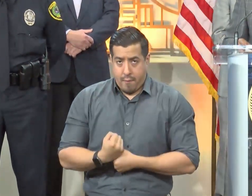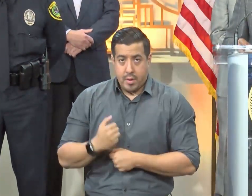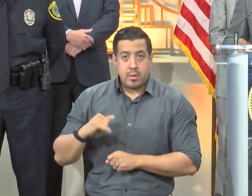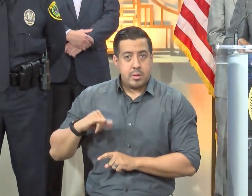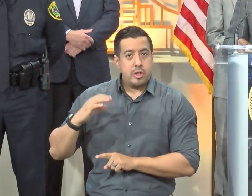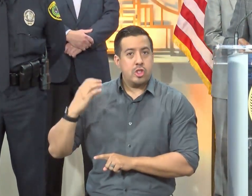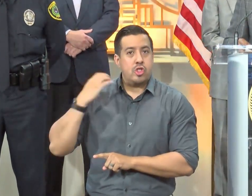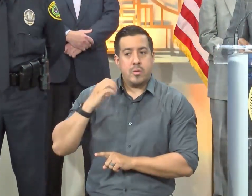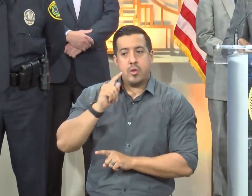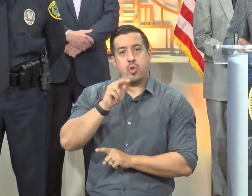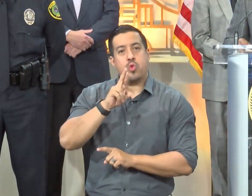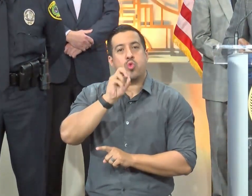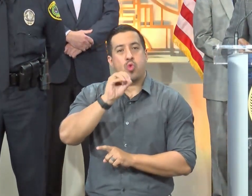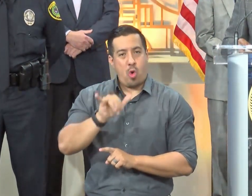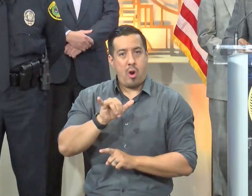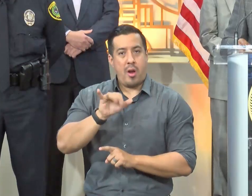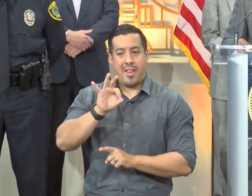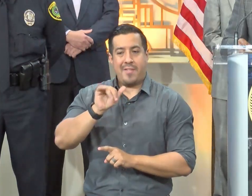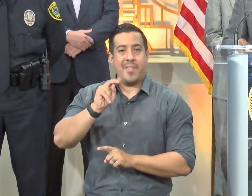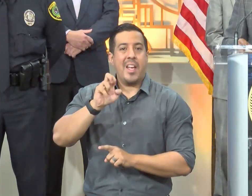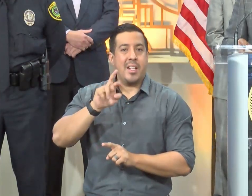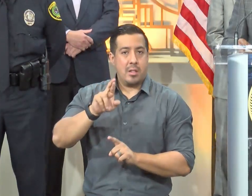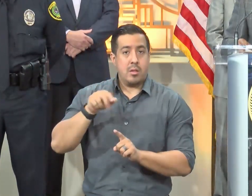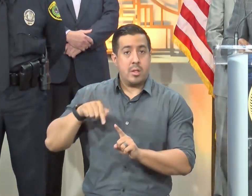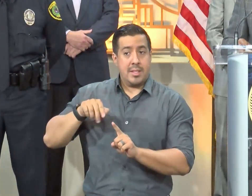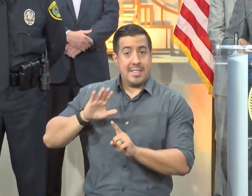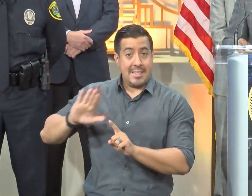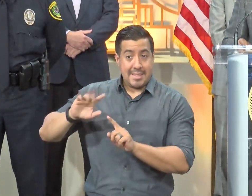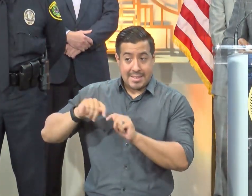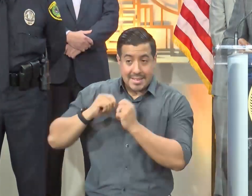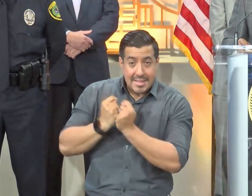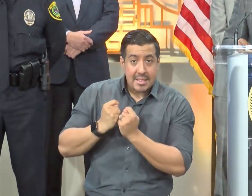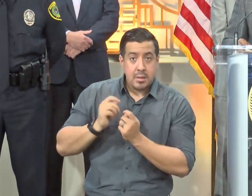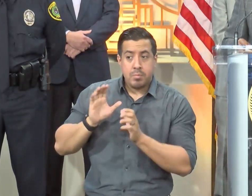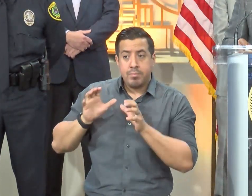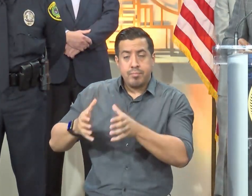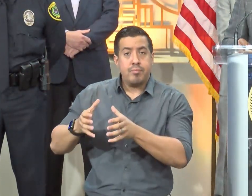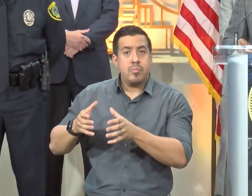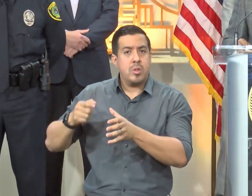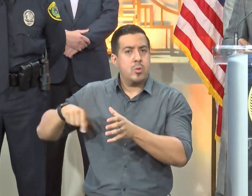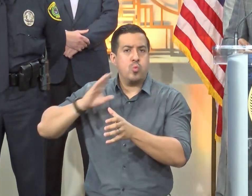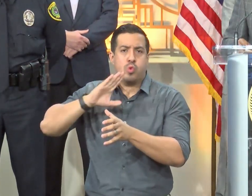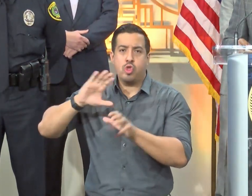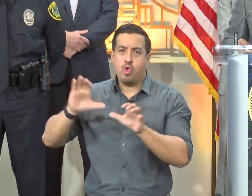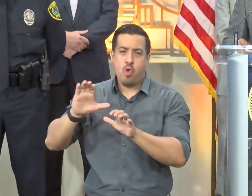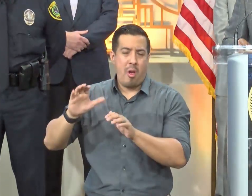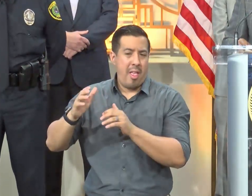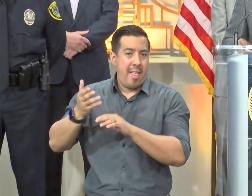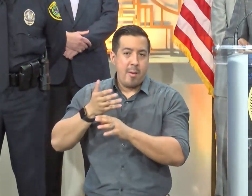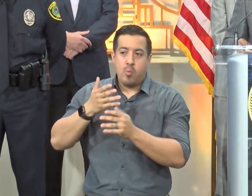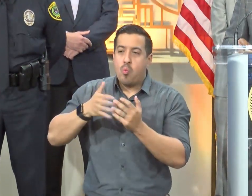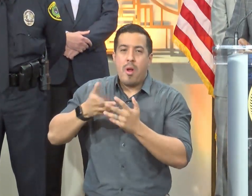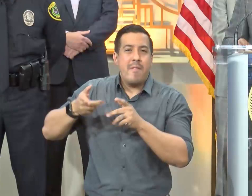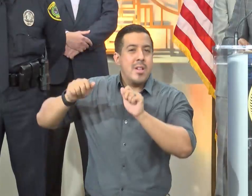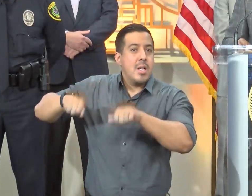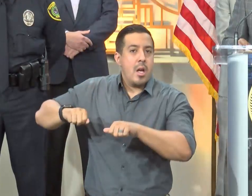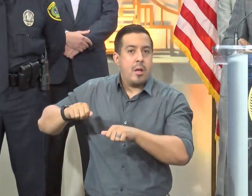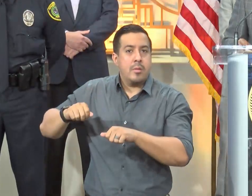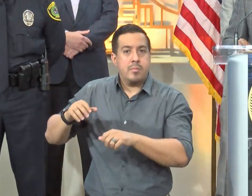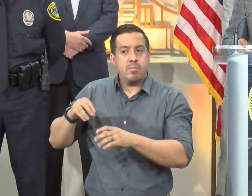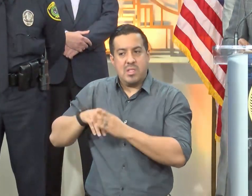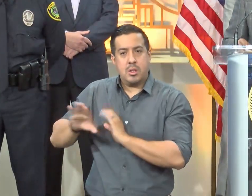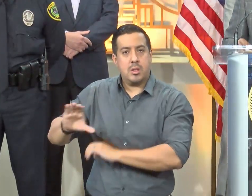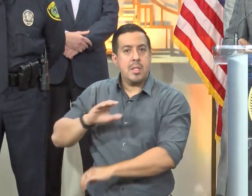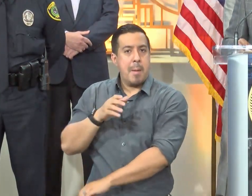Chief Troy Frenner, his leadership team, and officers will do everything within their power to